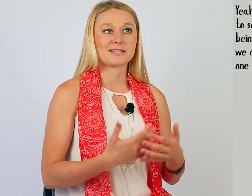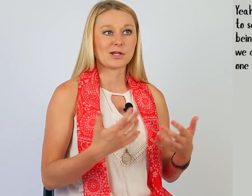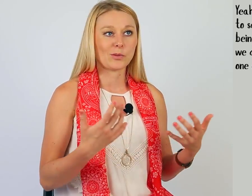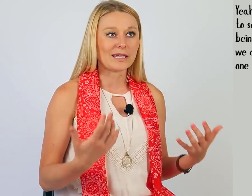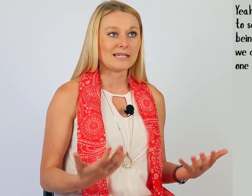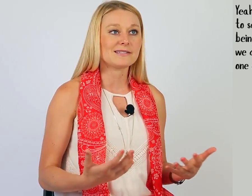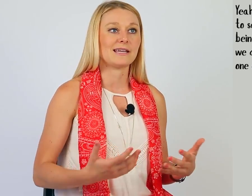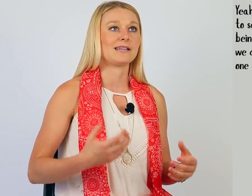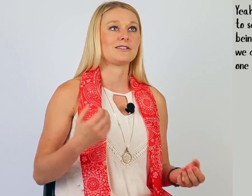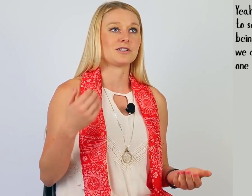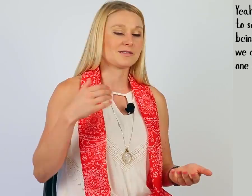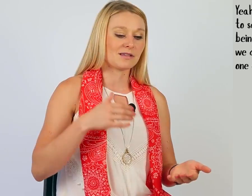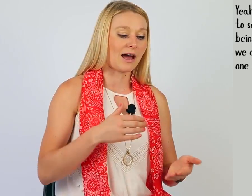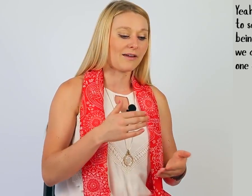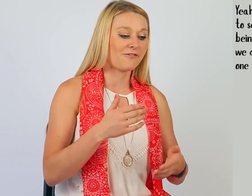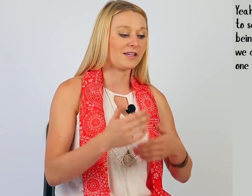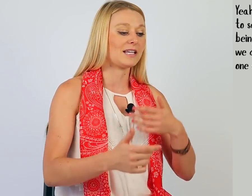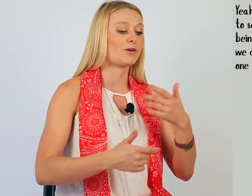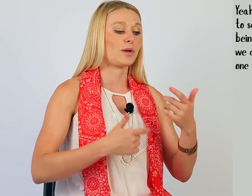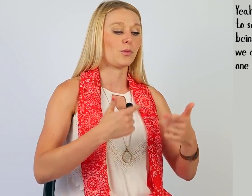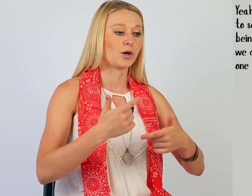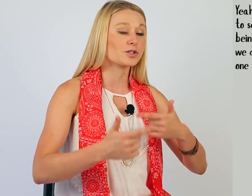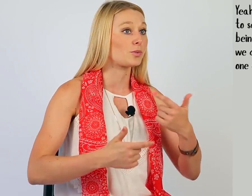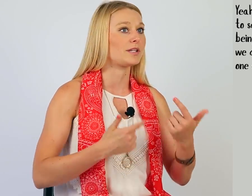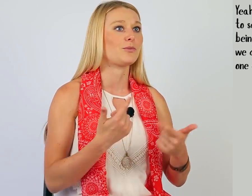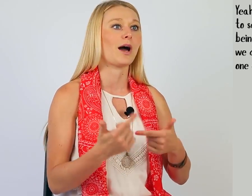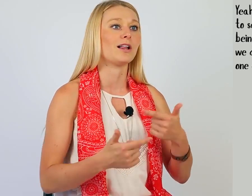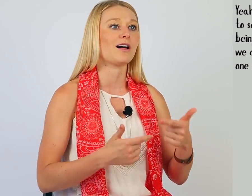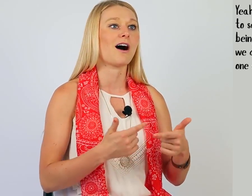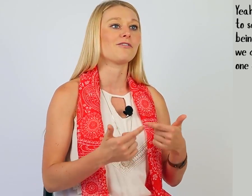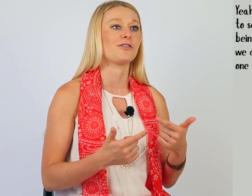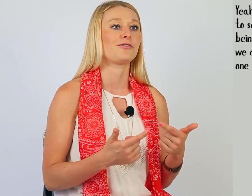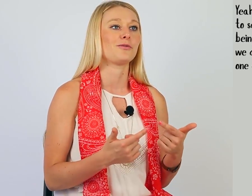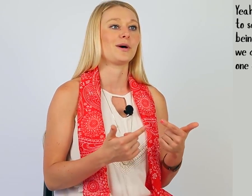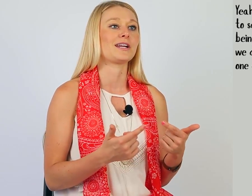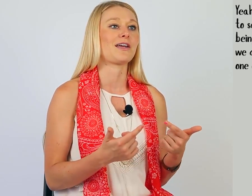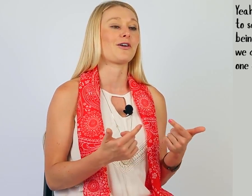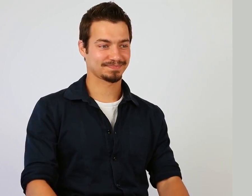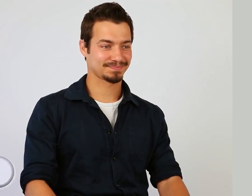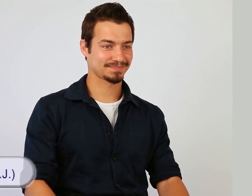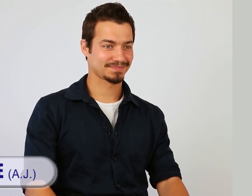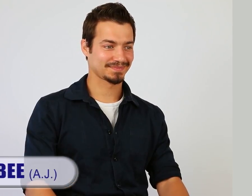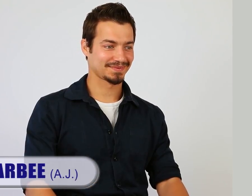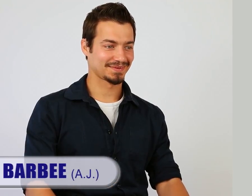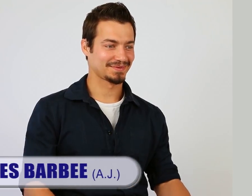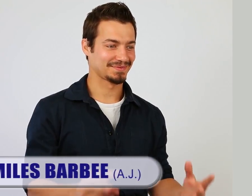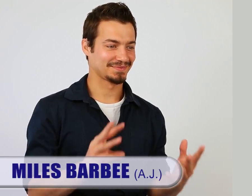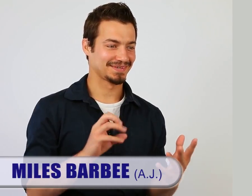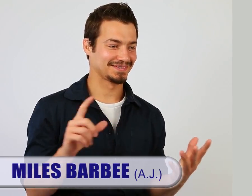so easy and just, I feel like we worked really well off of one another.